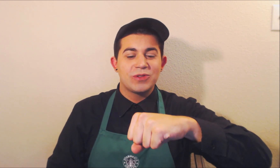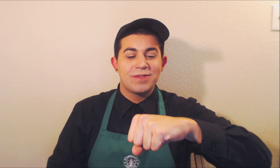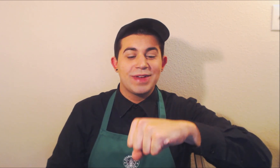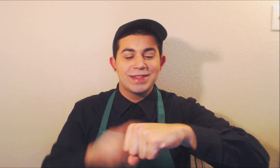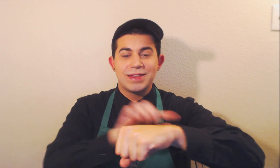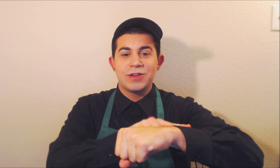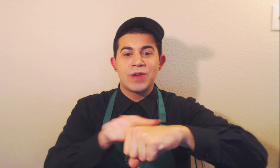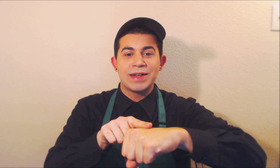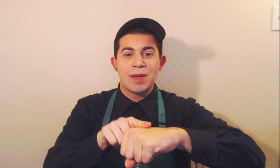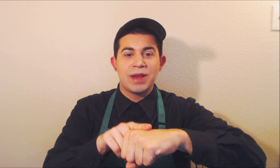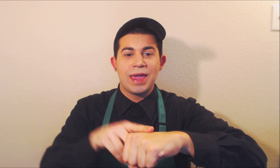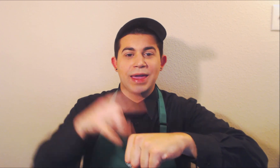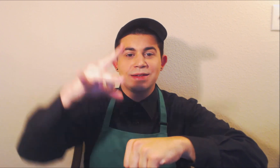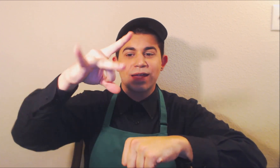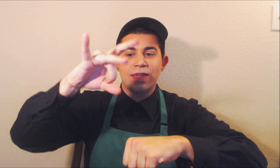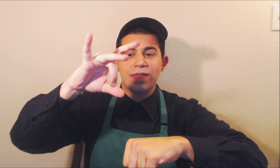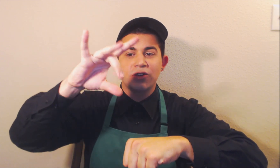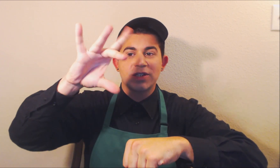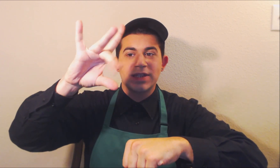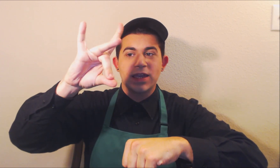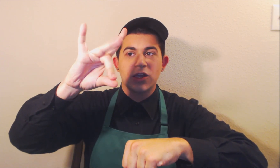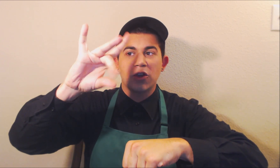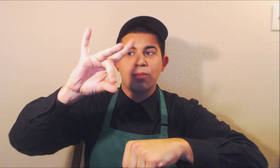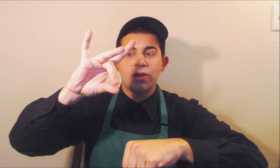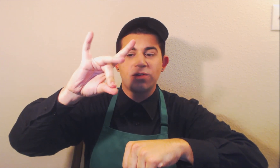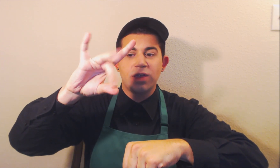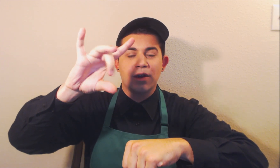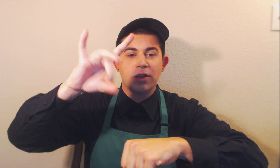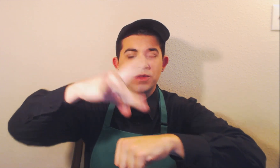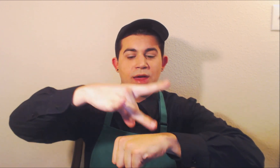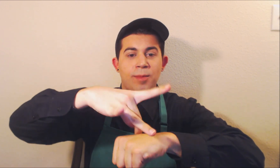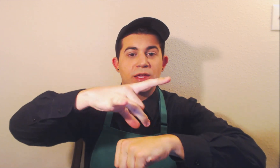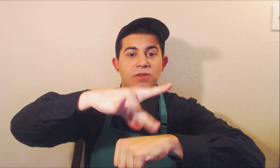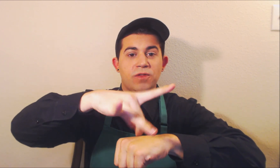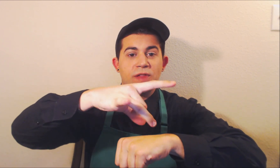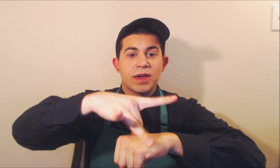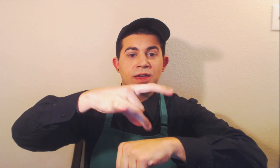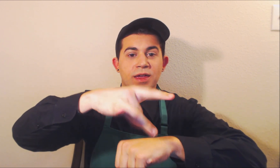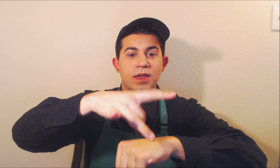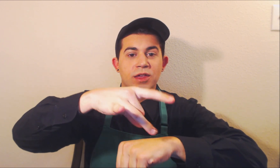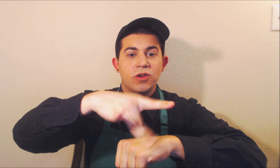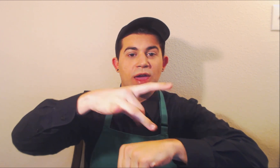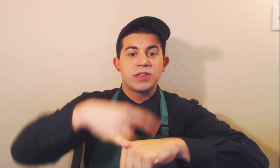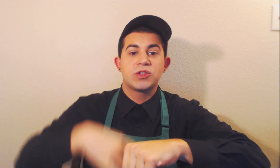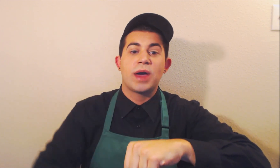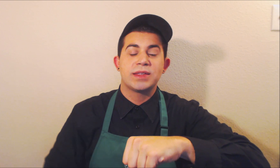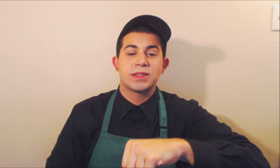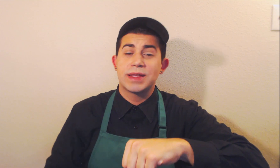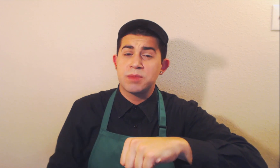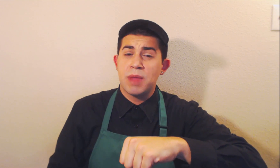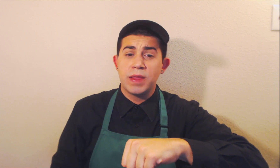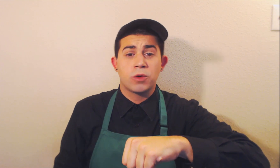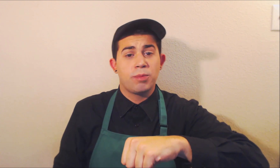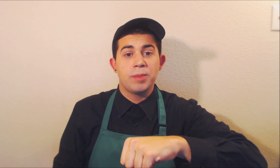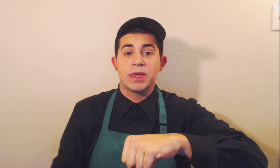closed fist and your non-dominant hand, and then you just take your middle finger and your thumb and you flick your hand twice. That's melon or